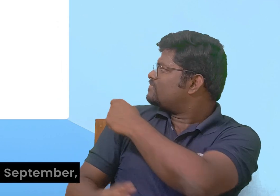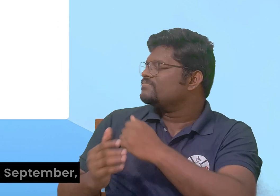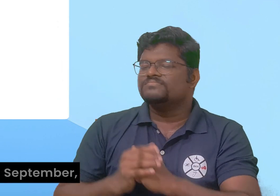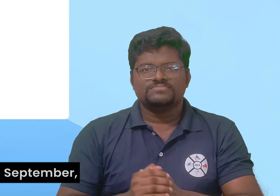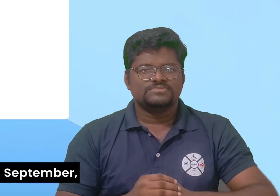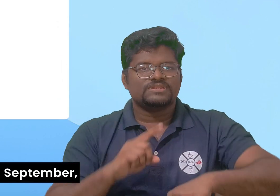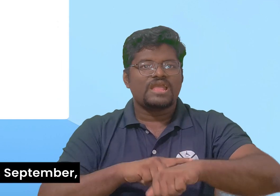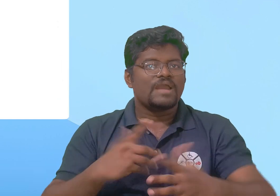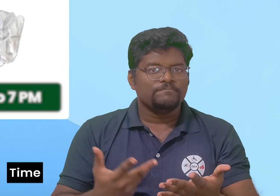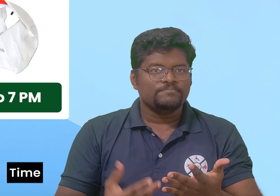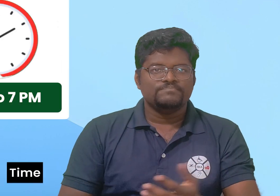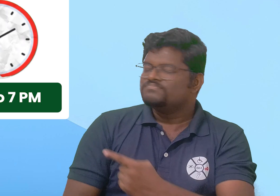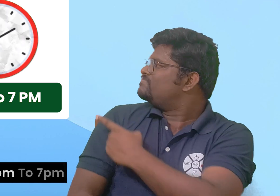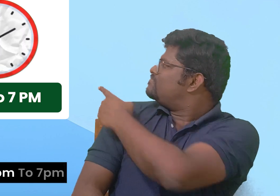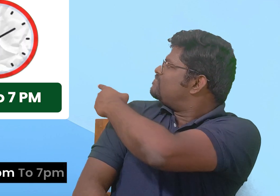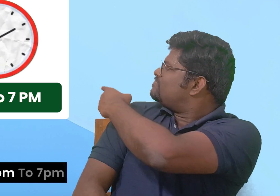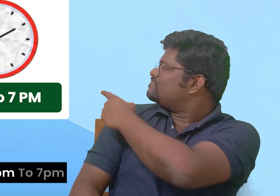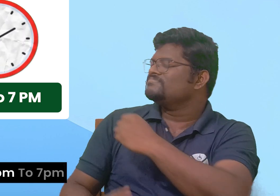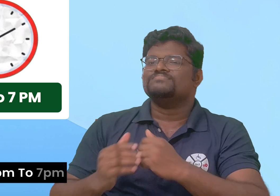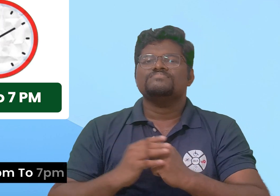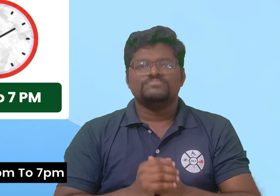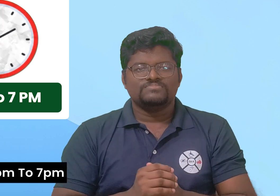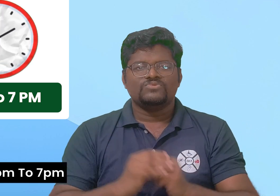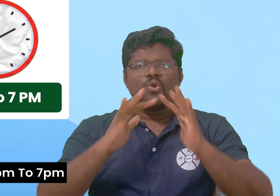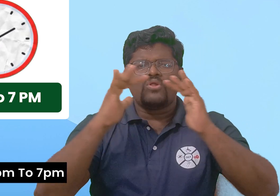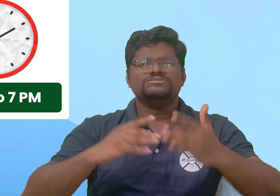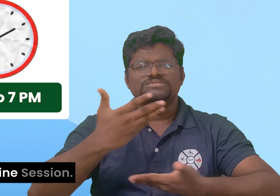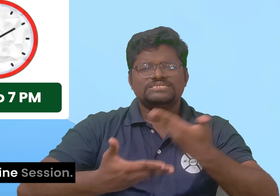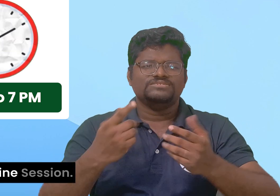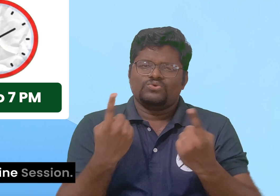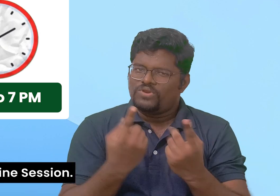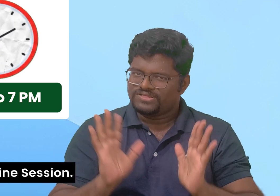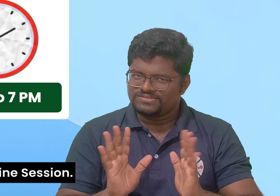20th September. Time: 6 p.m. to 7 p.m. Online session.